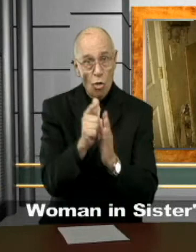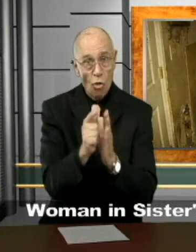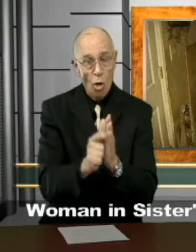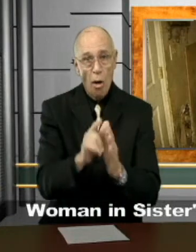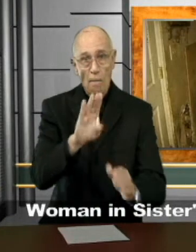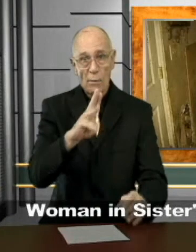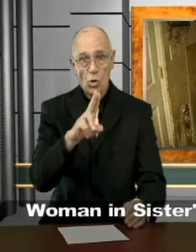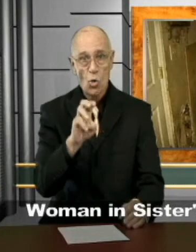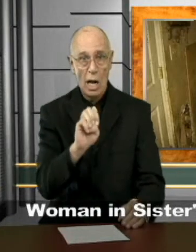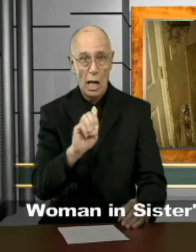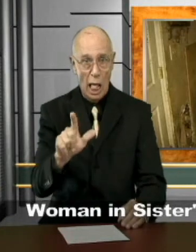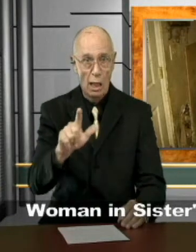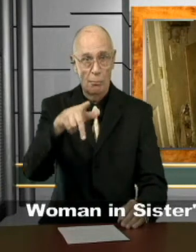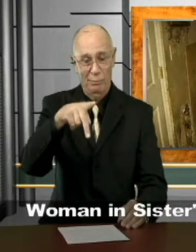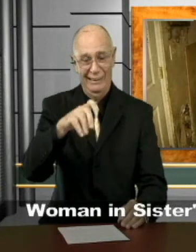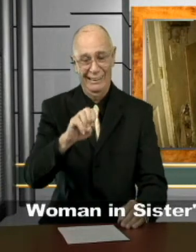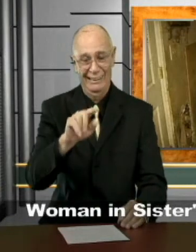home, starving her for years.